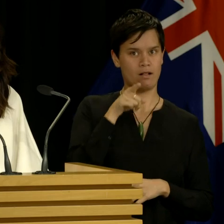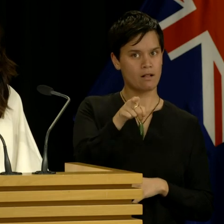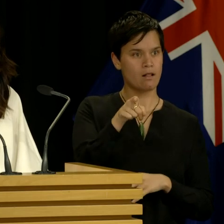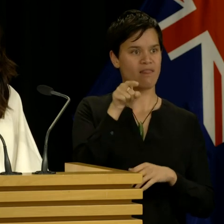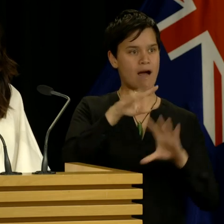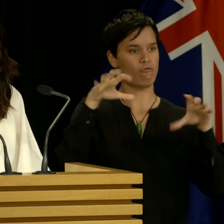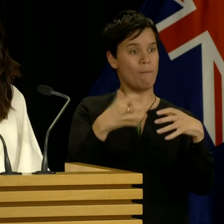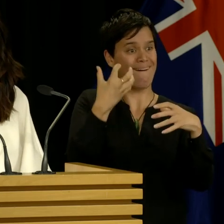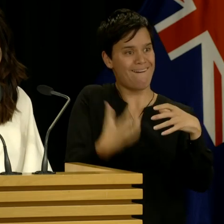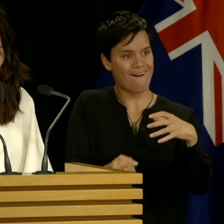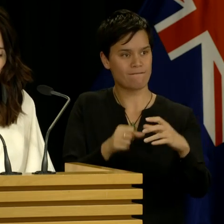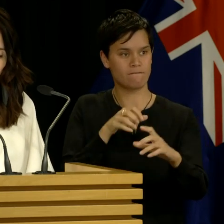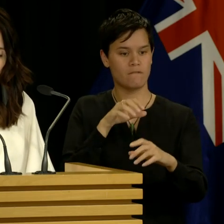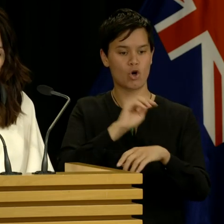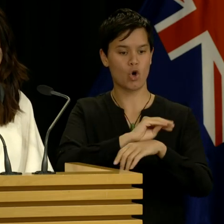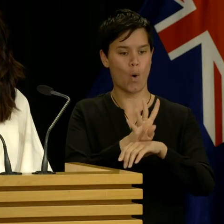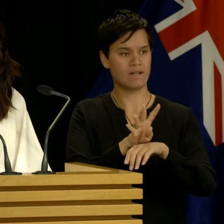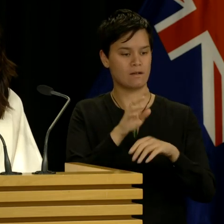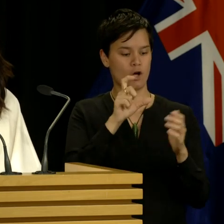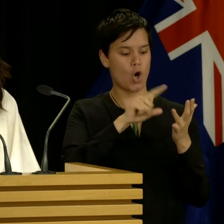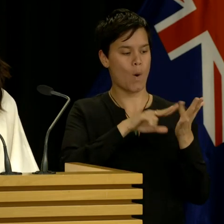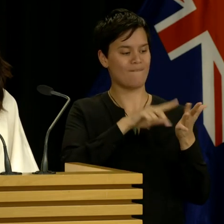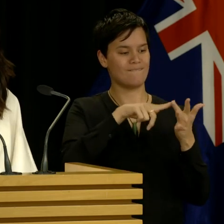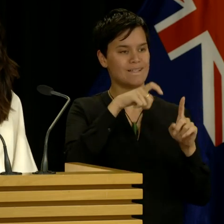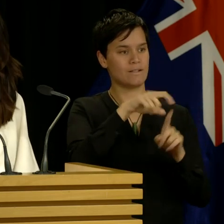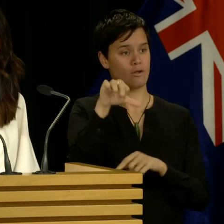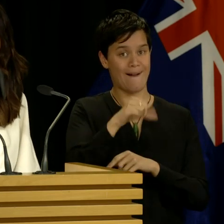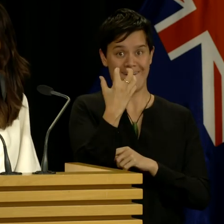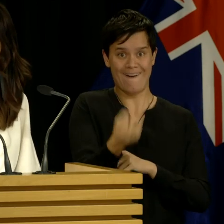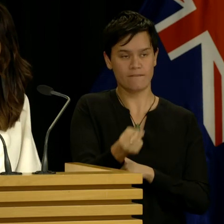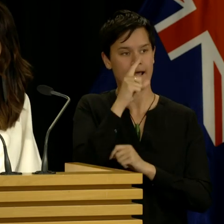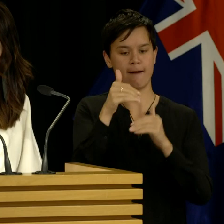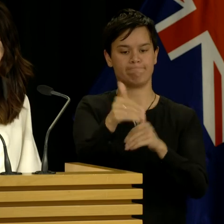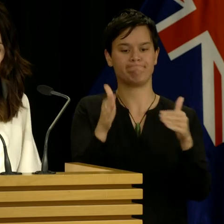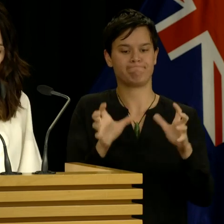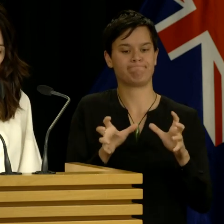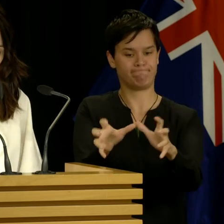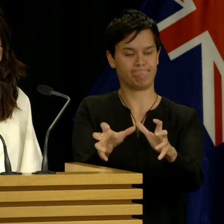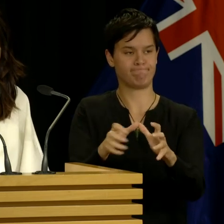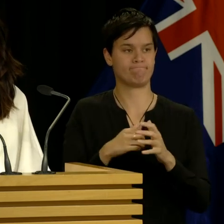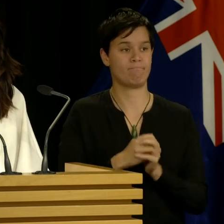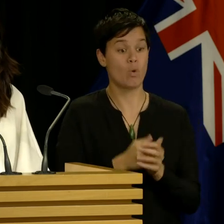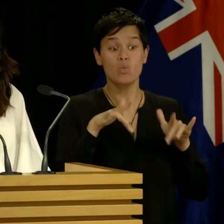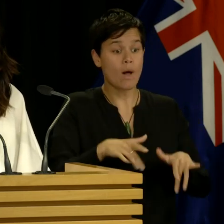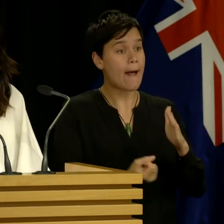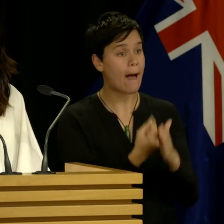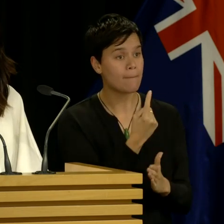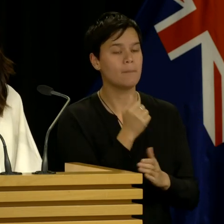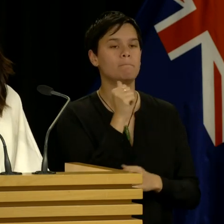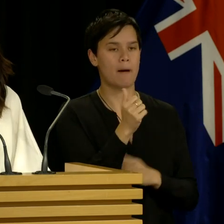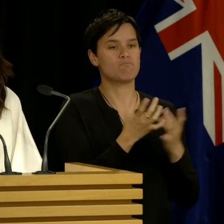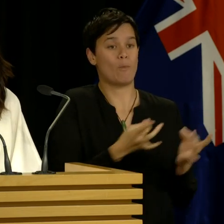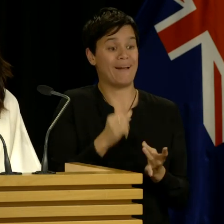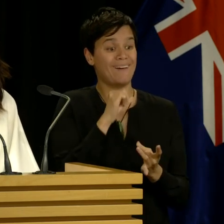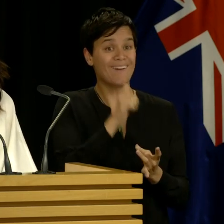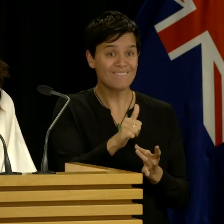board. We have not yet had any need for such powers, but we must be prepared should the need arise. This